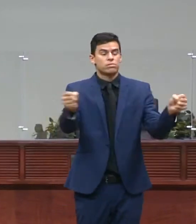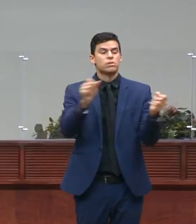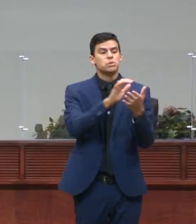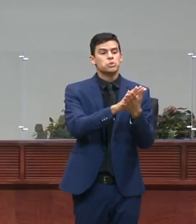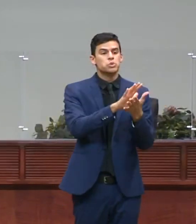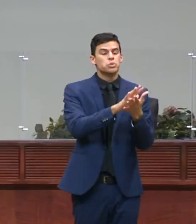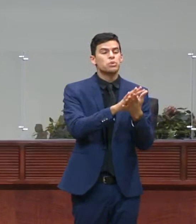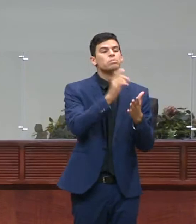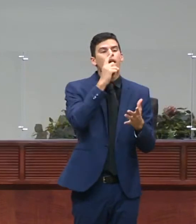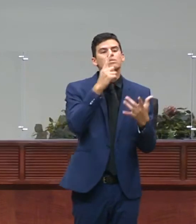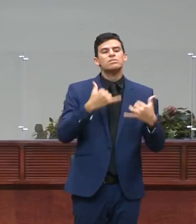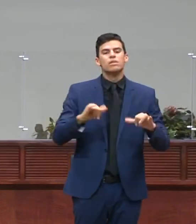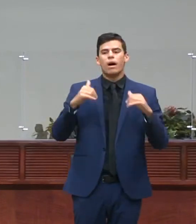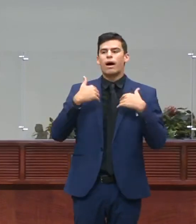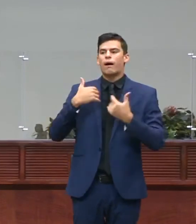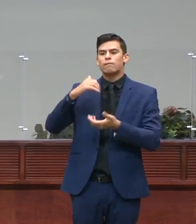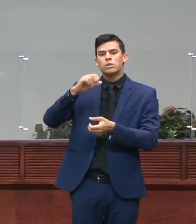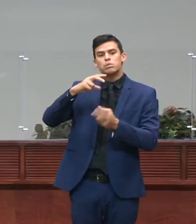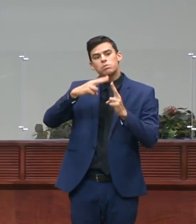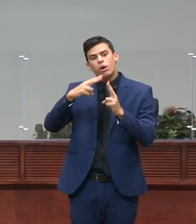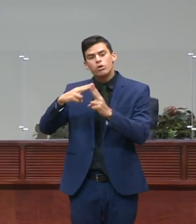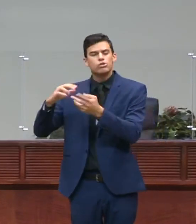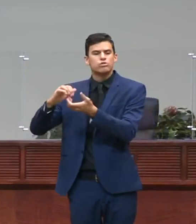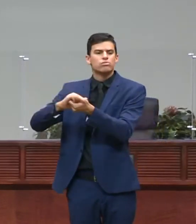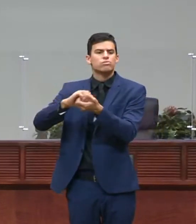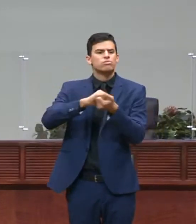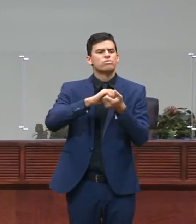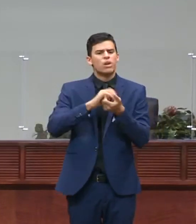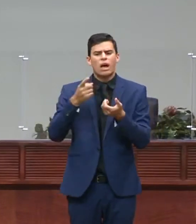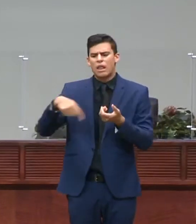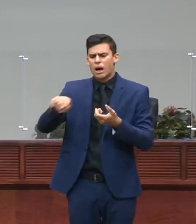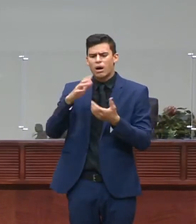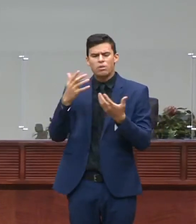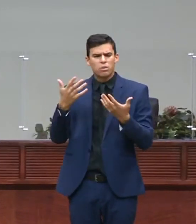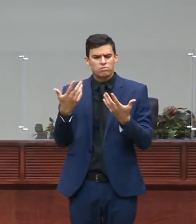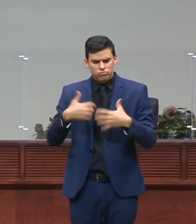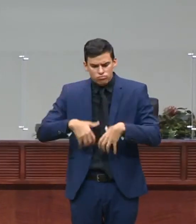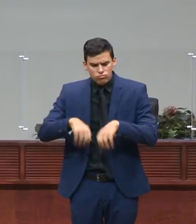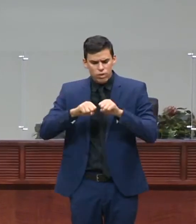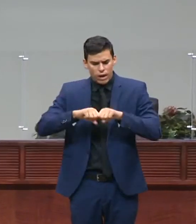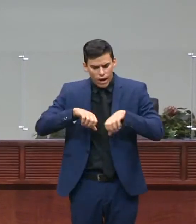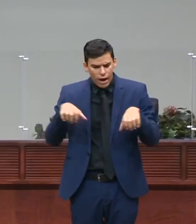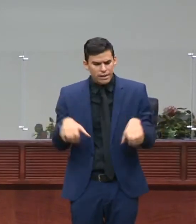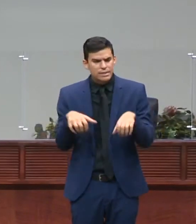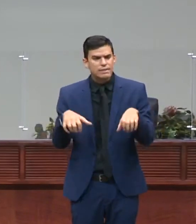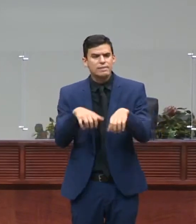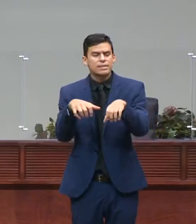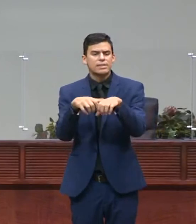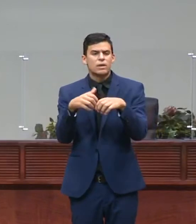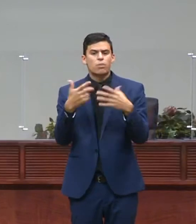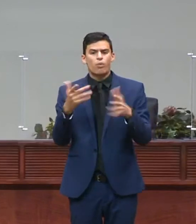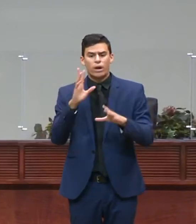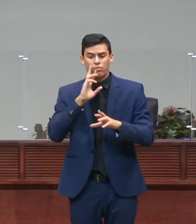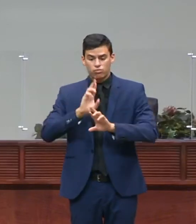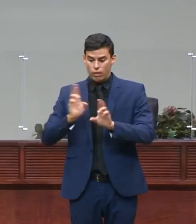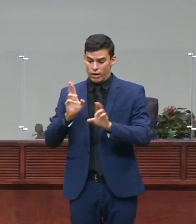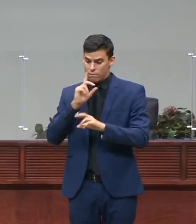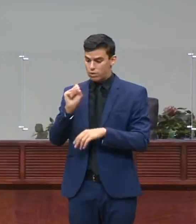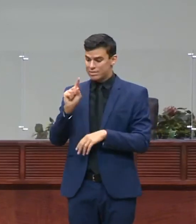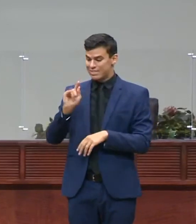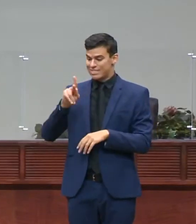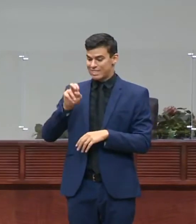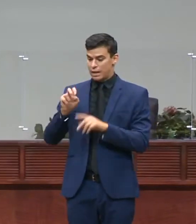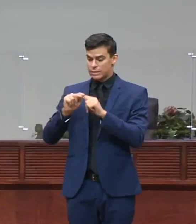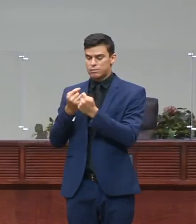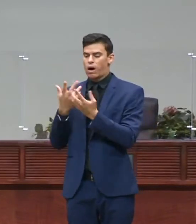with partners that will take on those activities that we already have programmed for the strike team for vaccination. So we don't